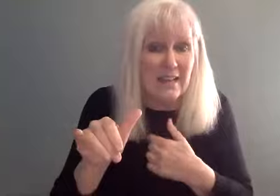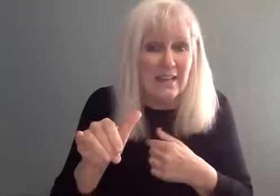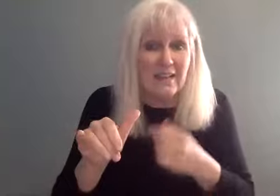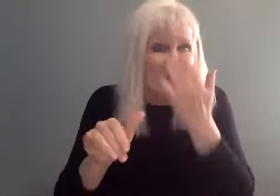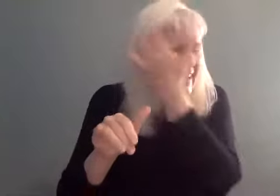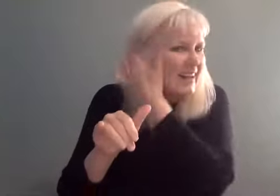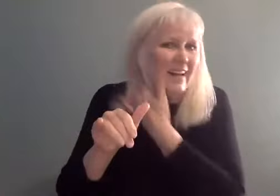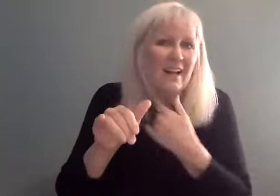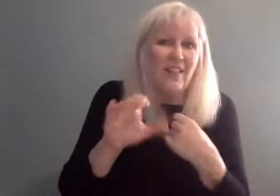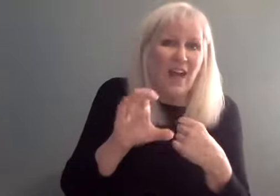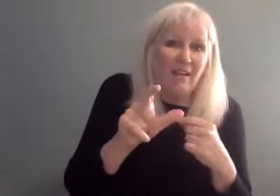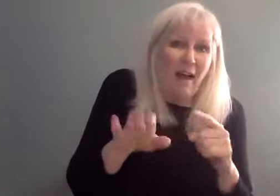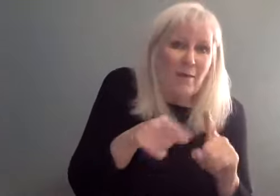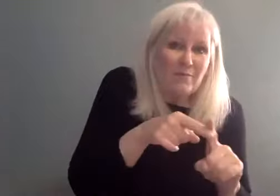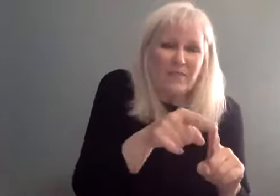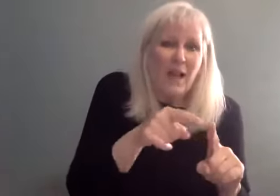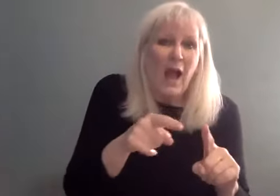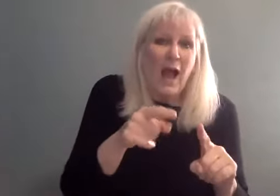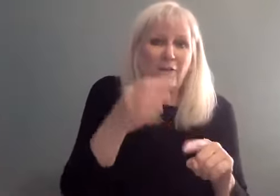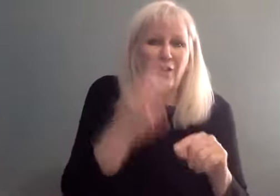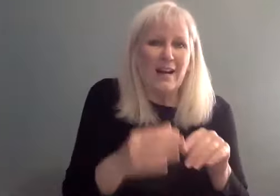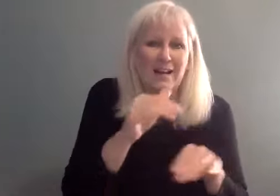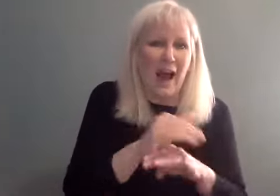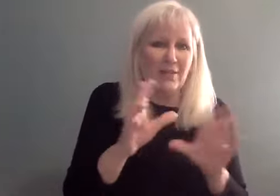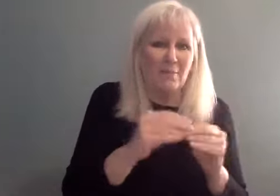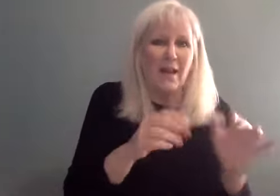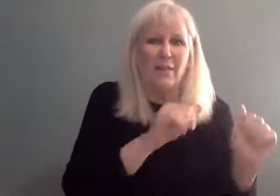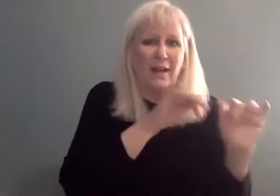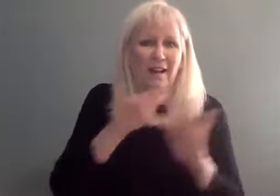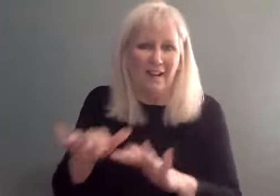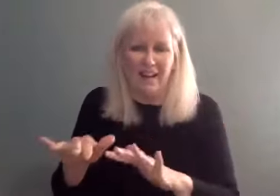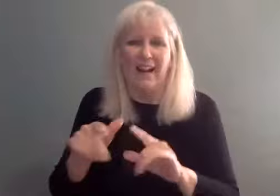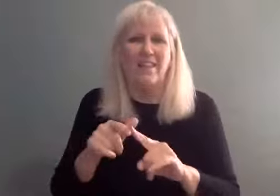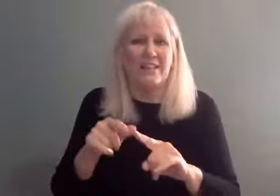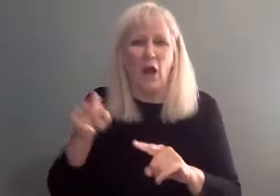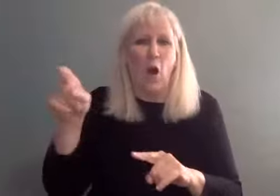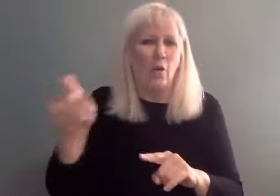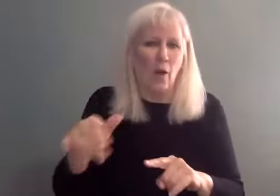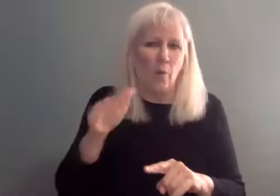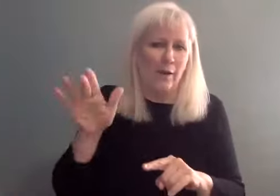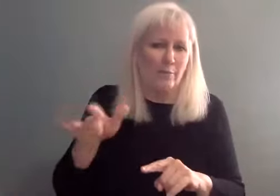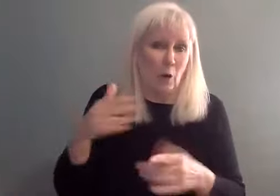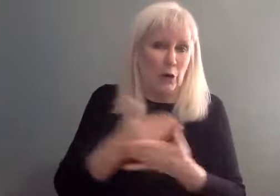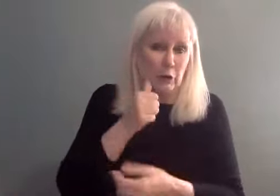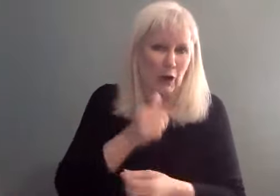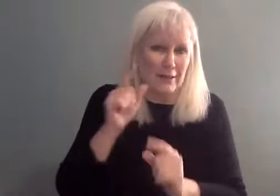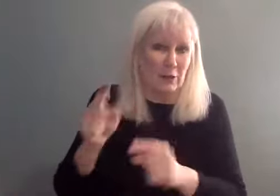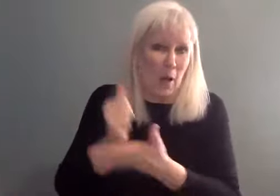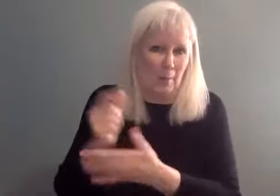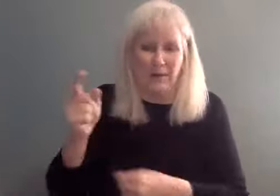over after their studio group Friday night to that poor little Pacific group girl, let's go help her. And somebody from Al-Anon called the queen bee